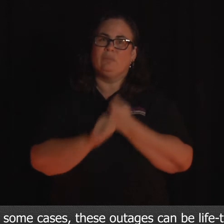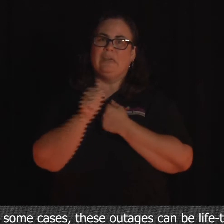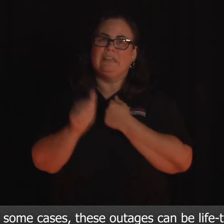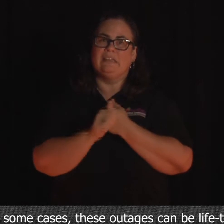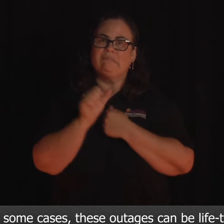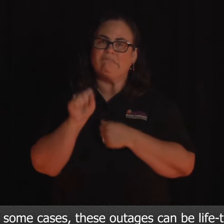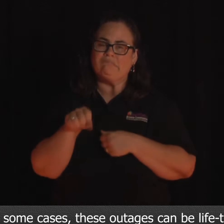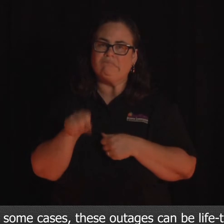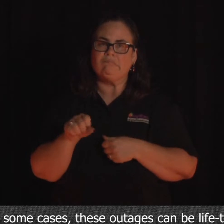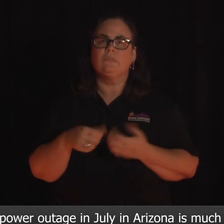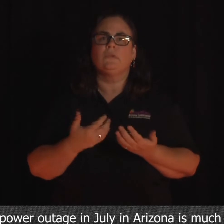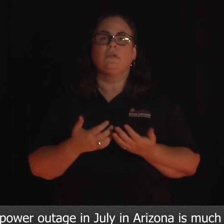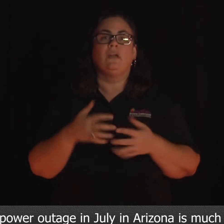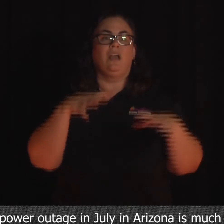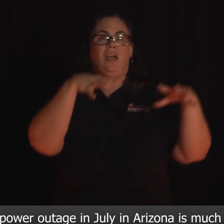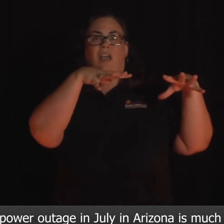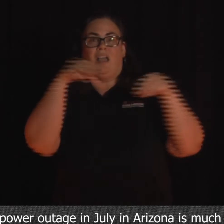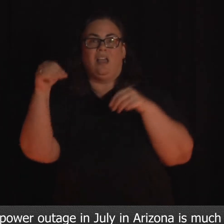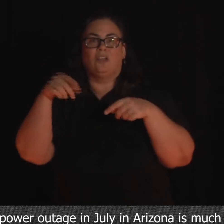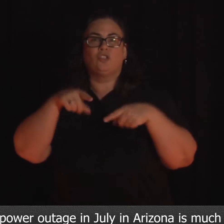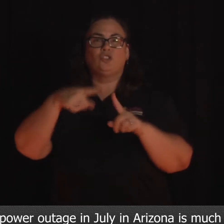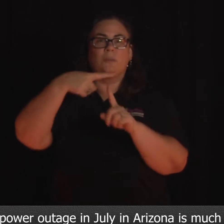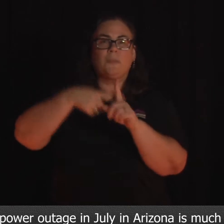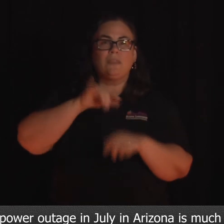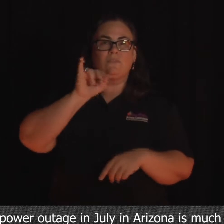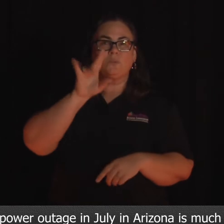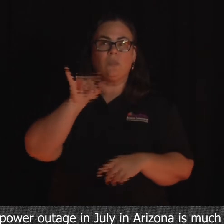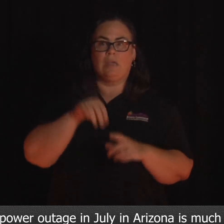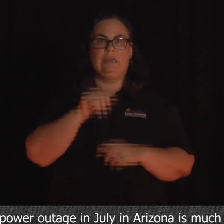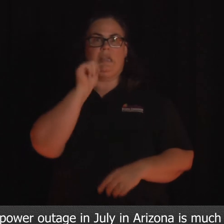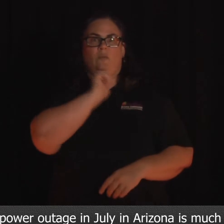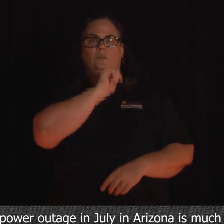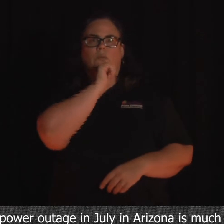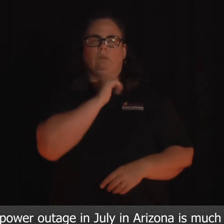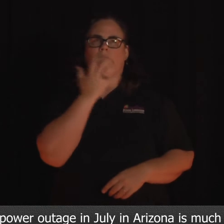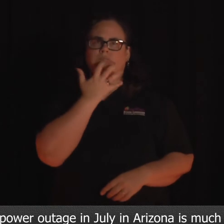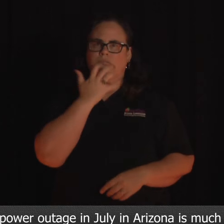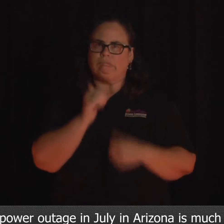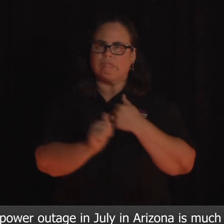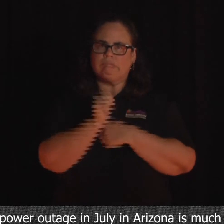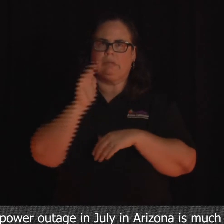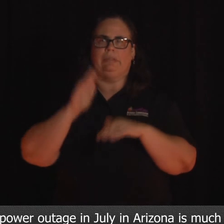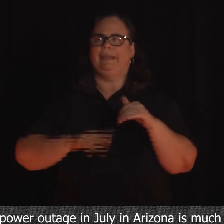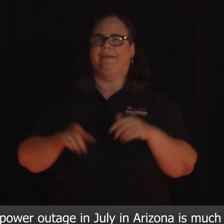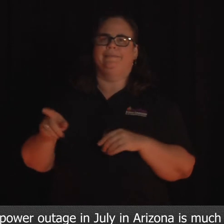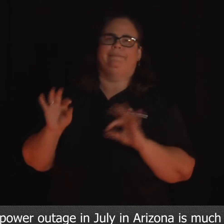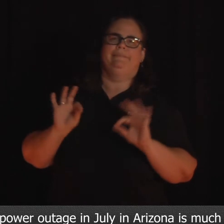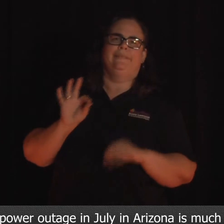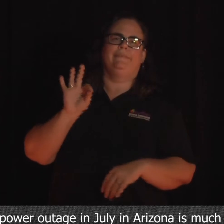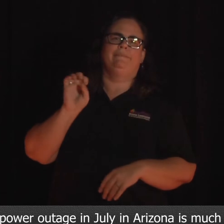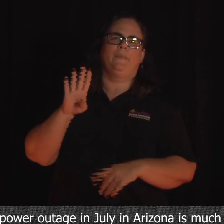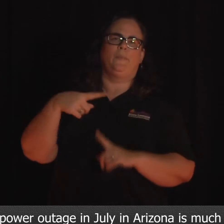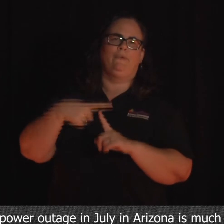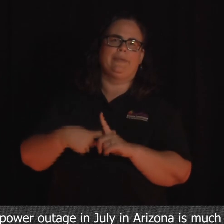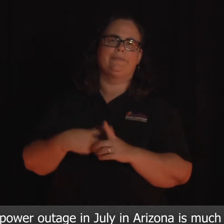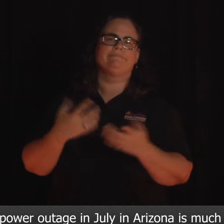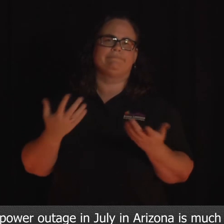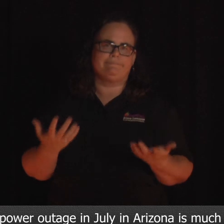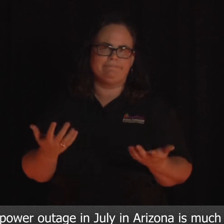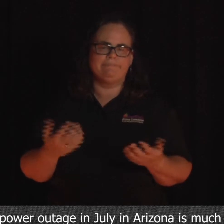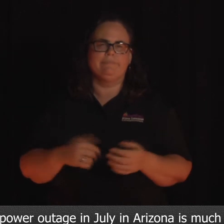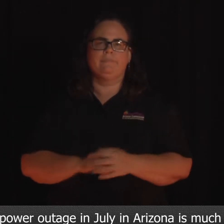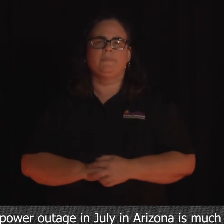life-threatening. A power outage in July in Arizona is much more dangerous than one in February.